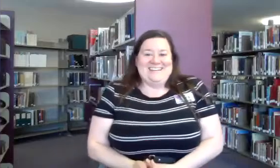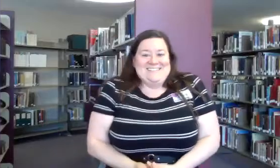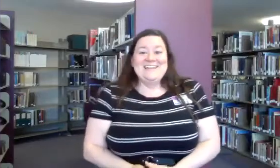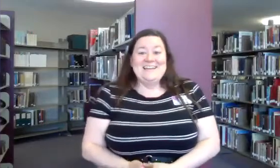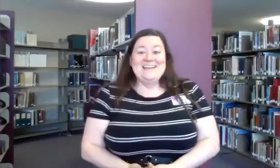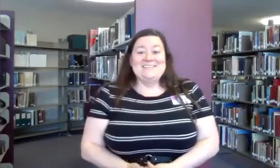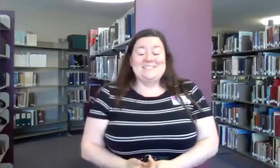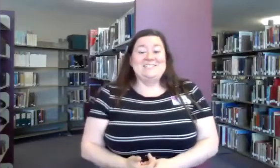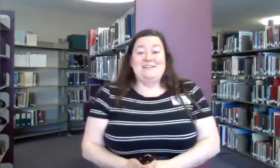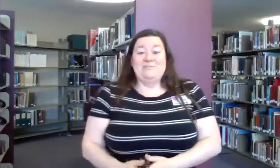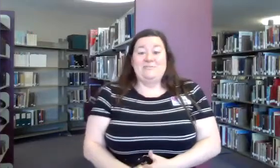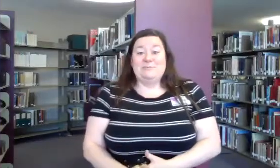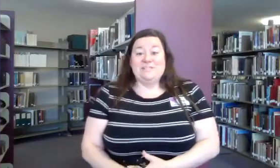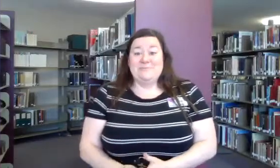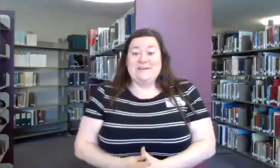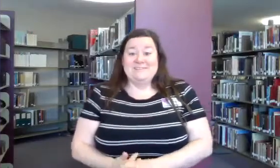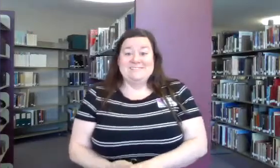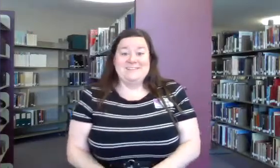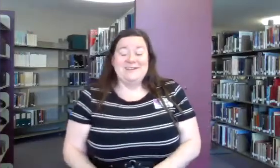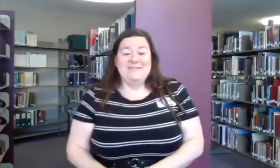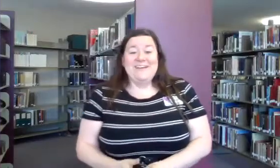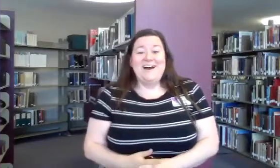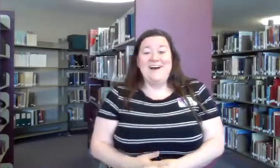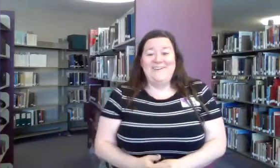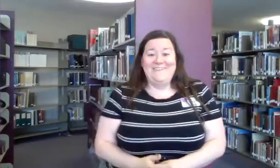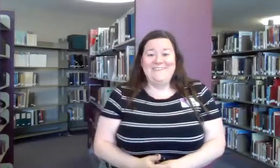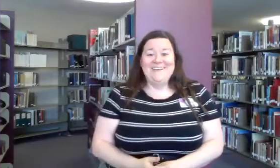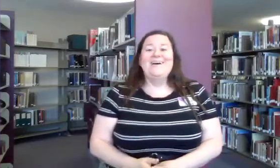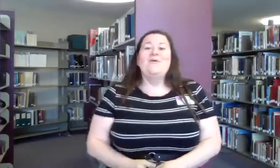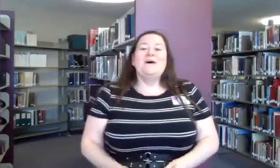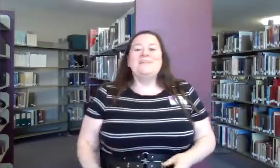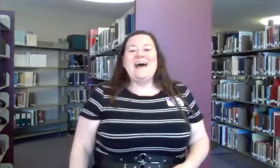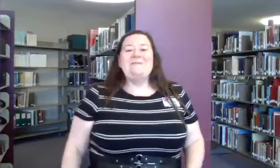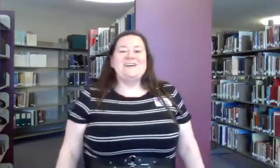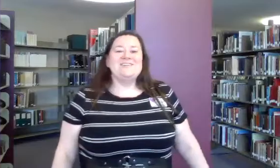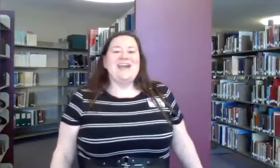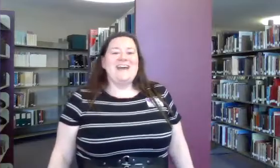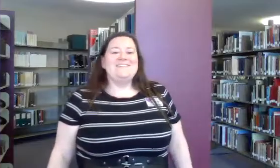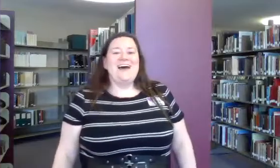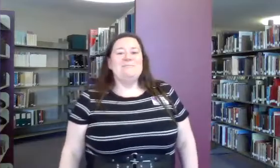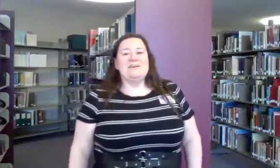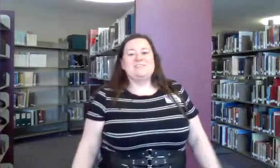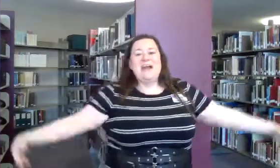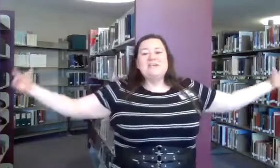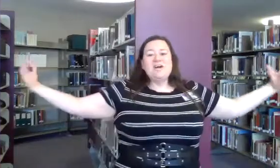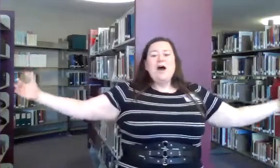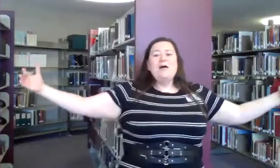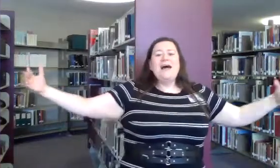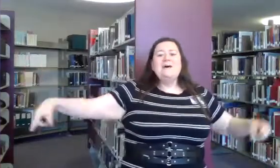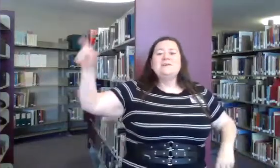is just delightful to press the buttons. Here we go. Well, the library's great and the library's grand. There's a whole lot of books